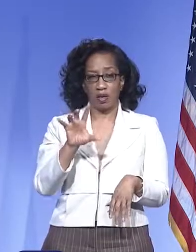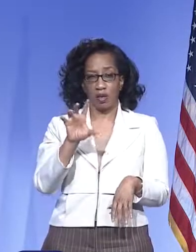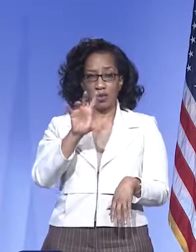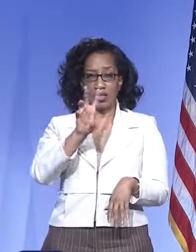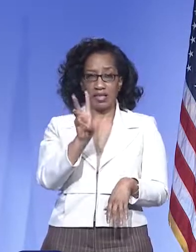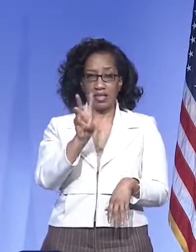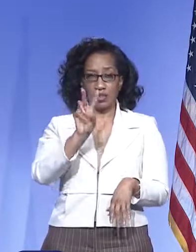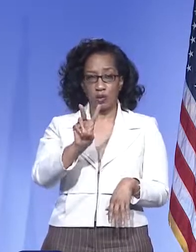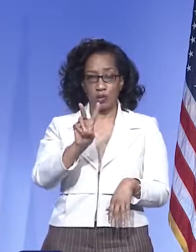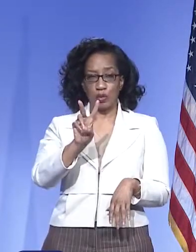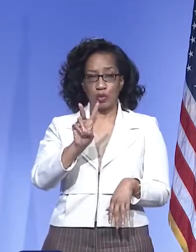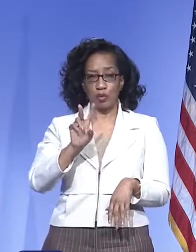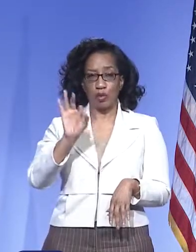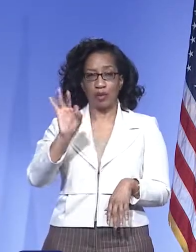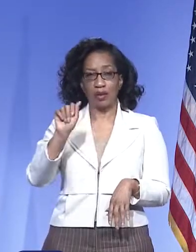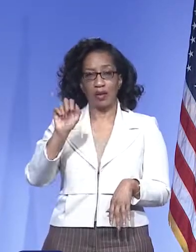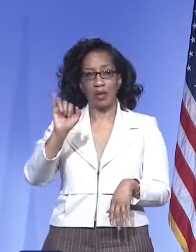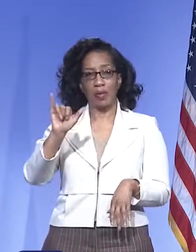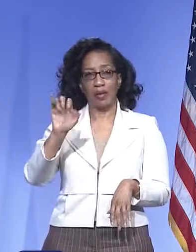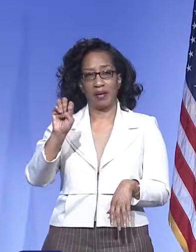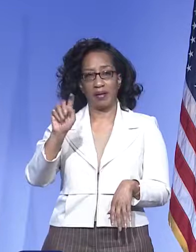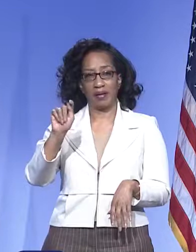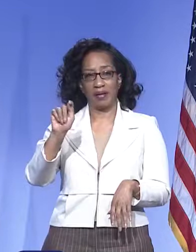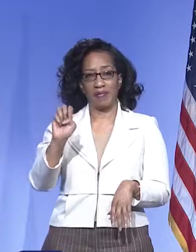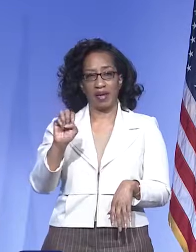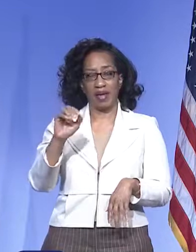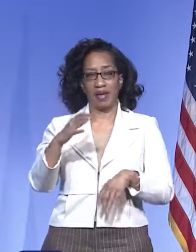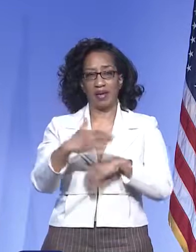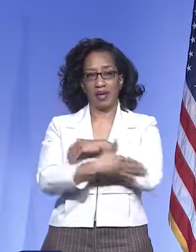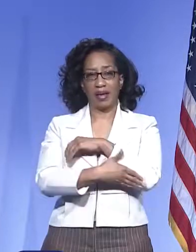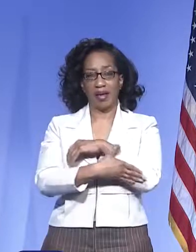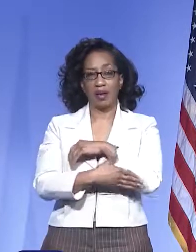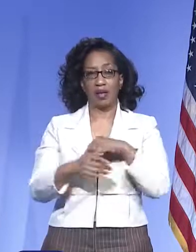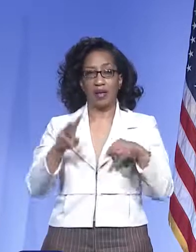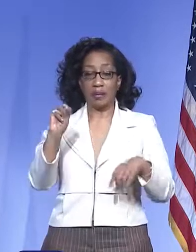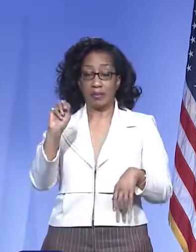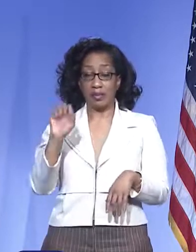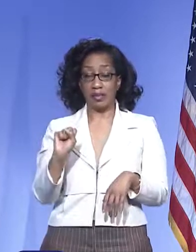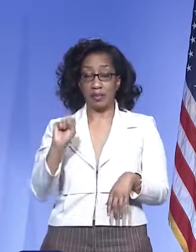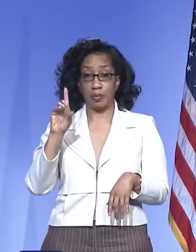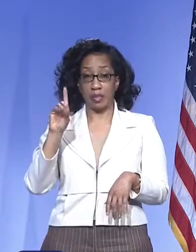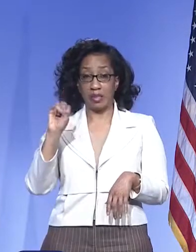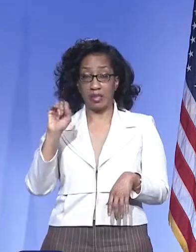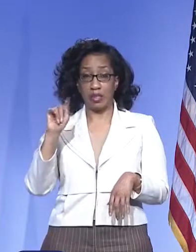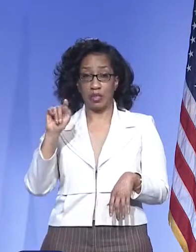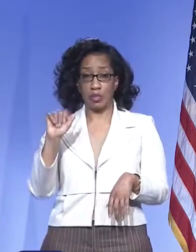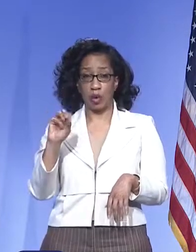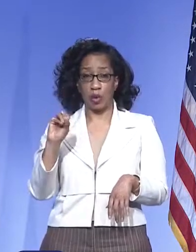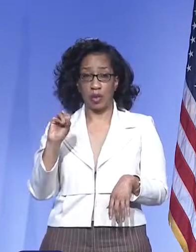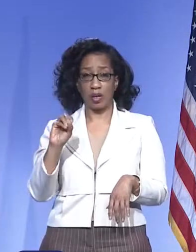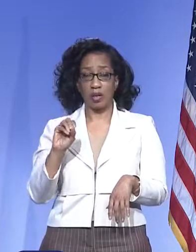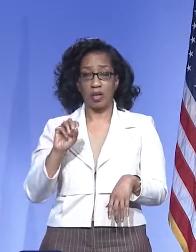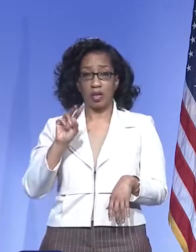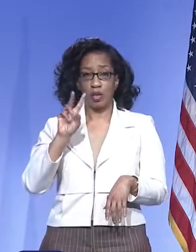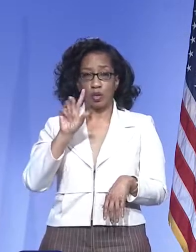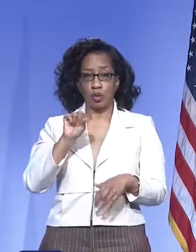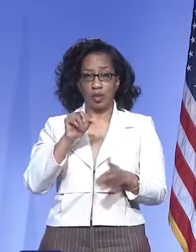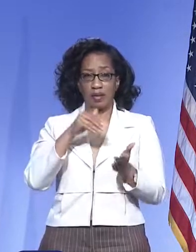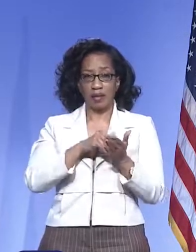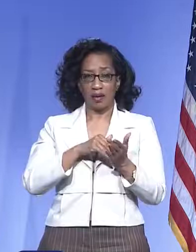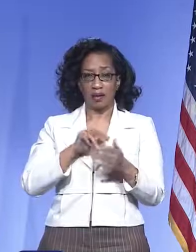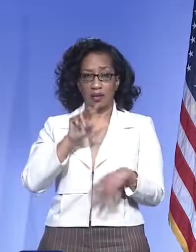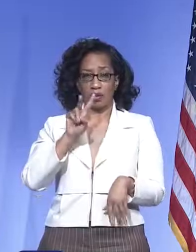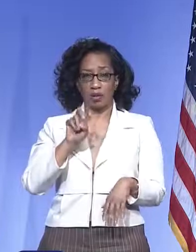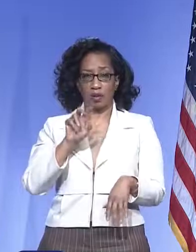4,762 cases reported in Fayette County. DeSoto County in Mississippi has reported 20,245